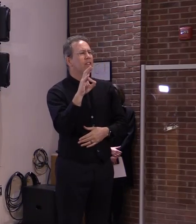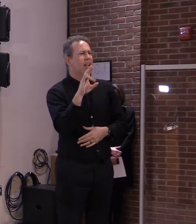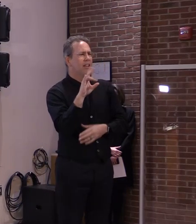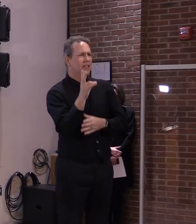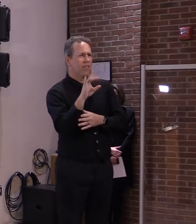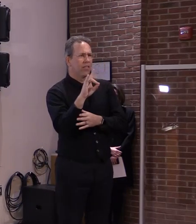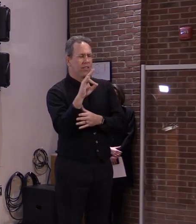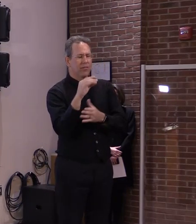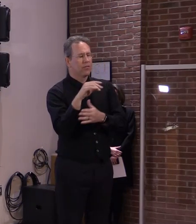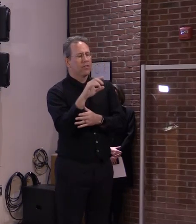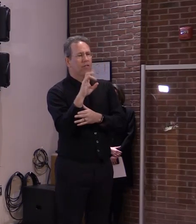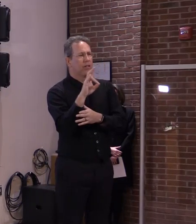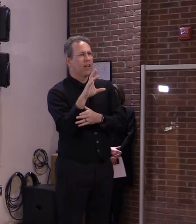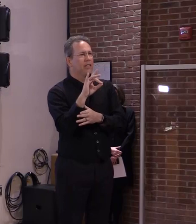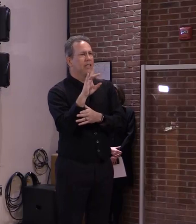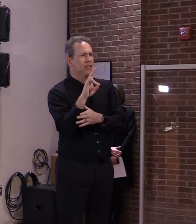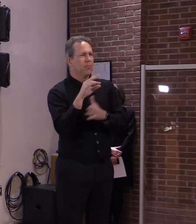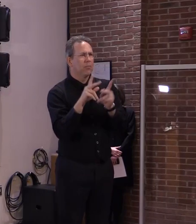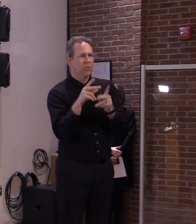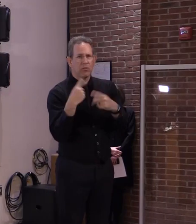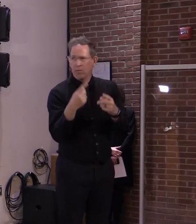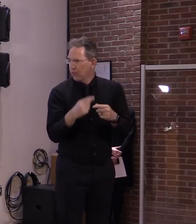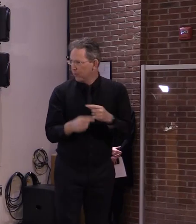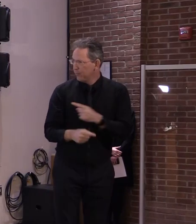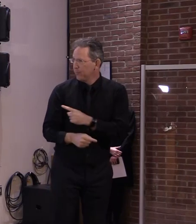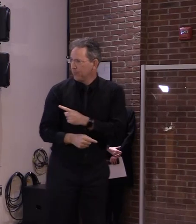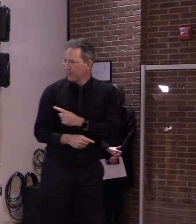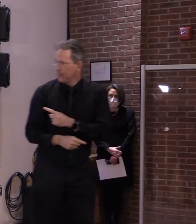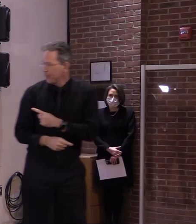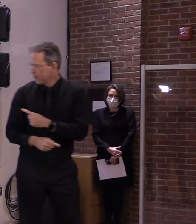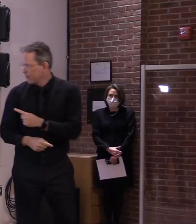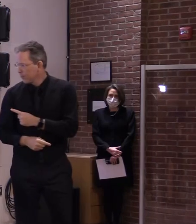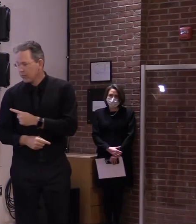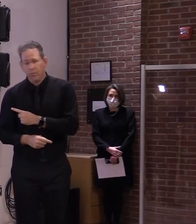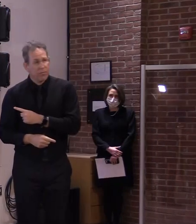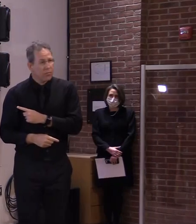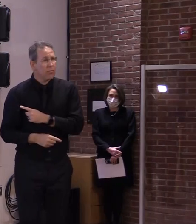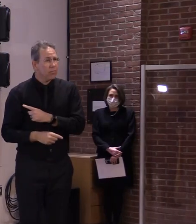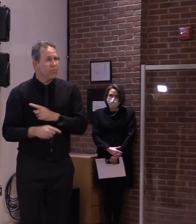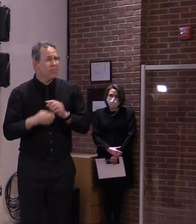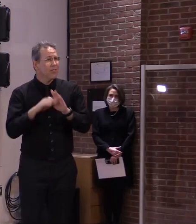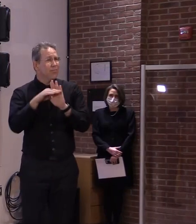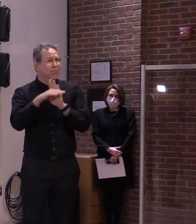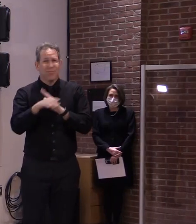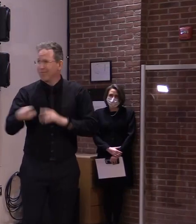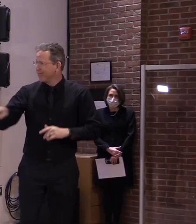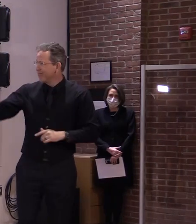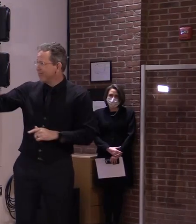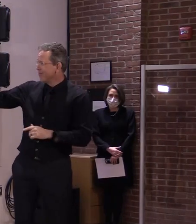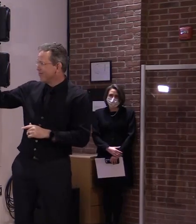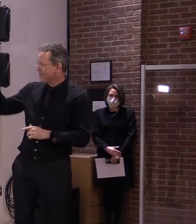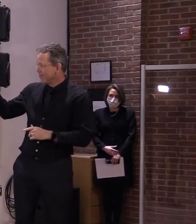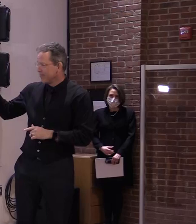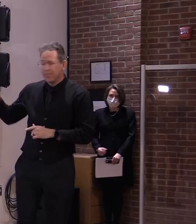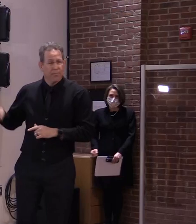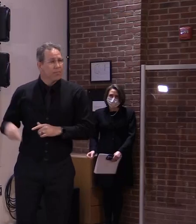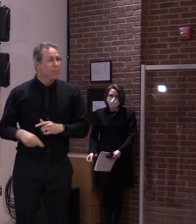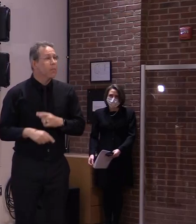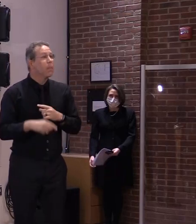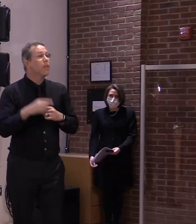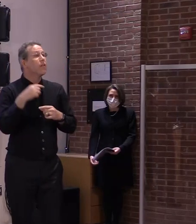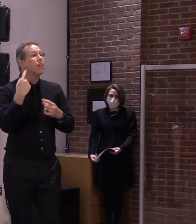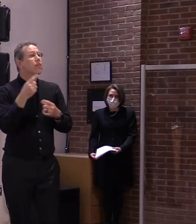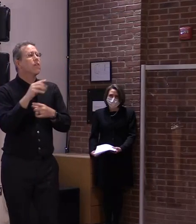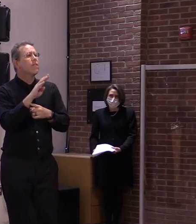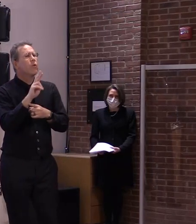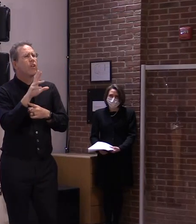cases, 252 fewer cases than last week, and 435 fewer cases than the week before when